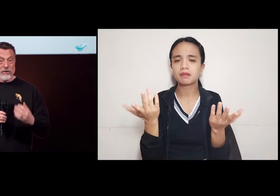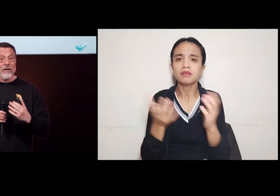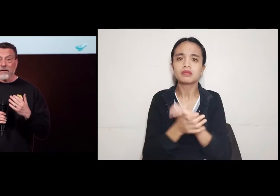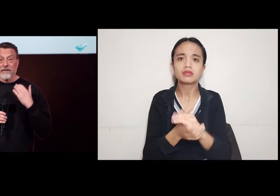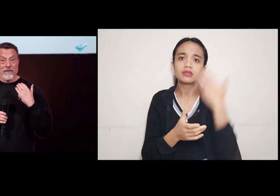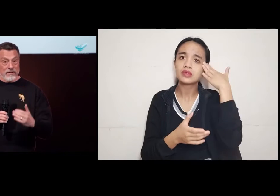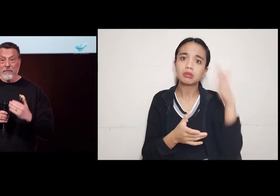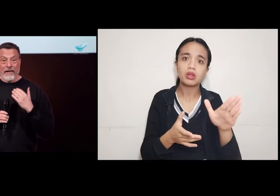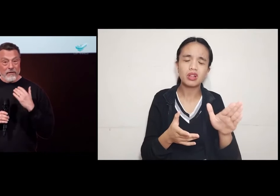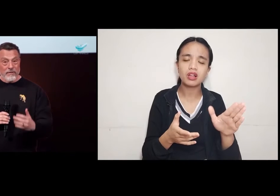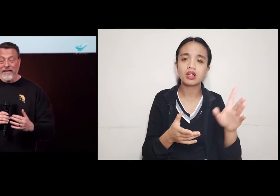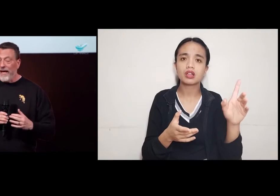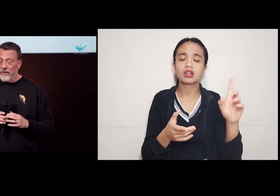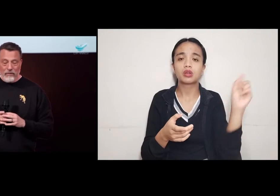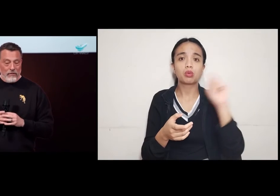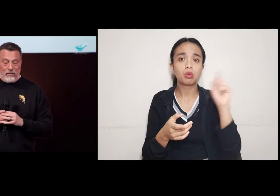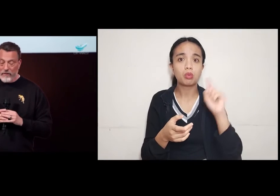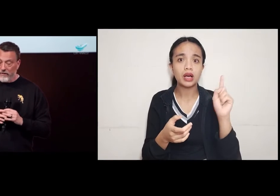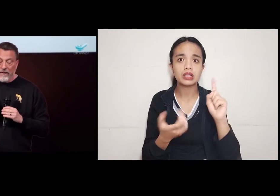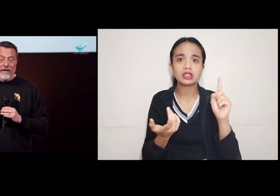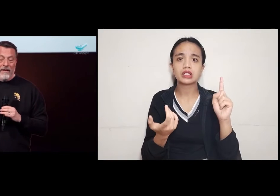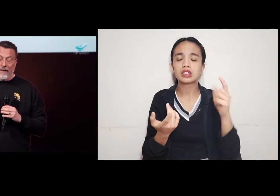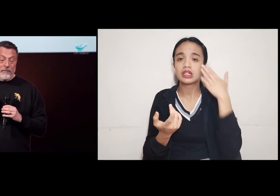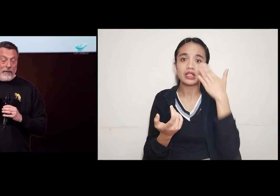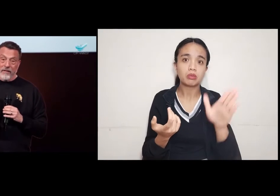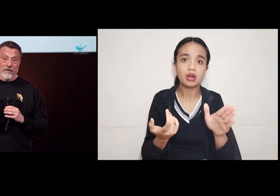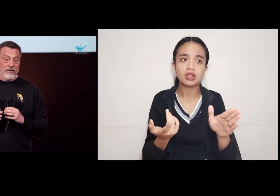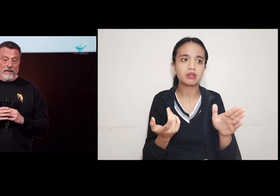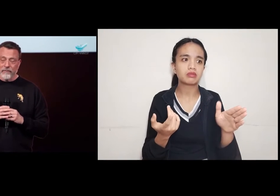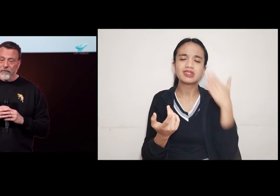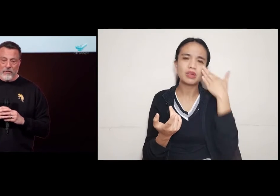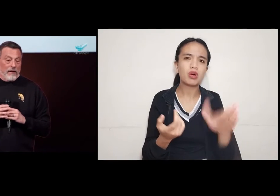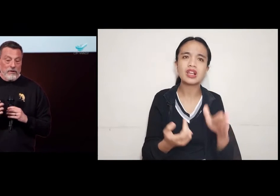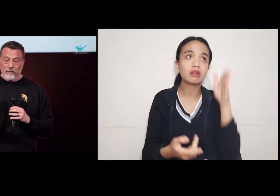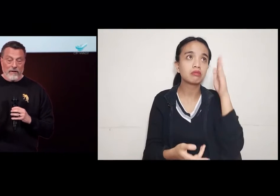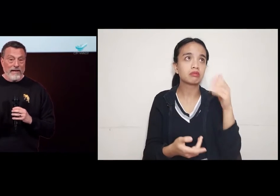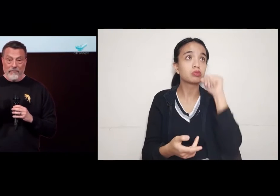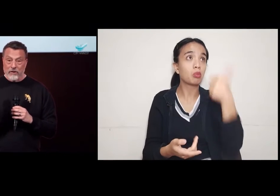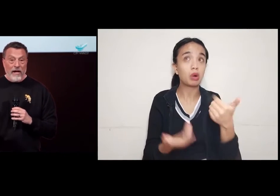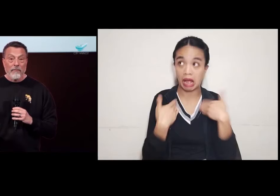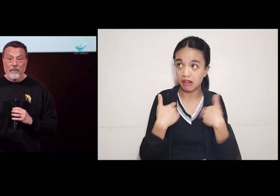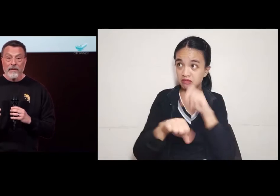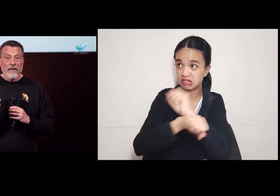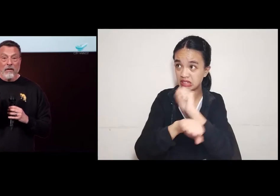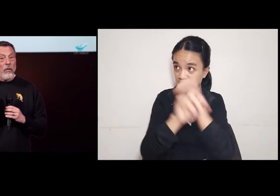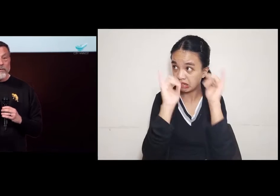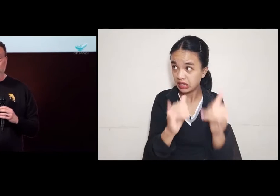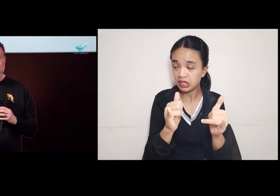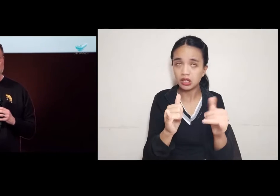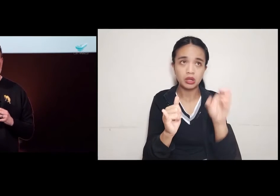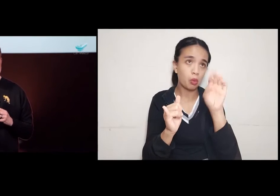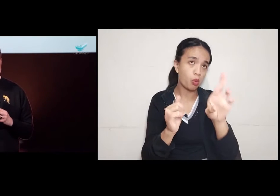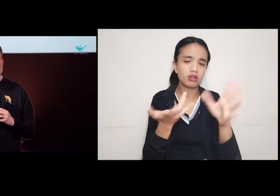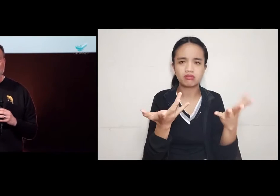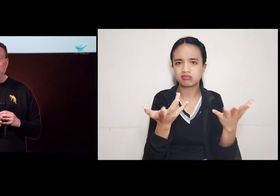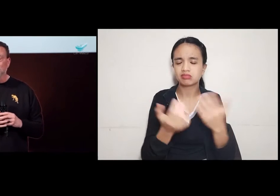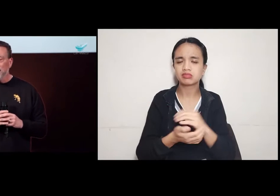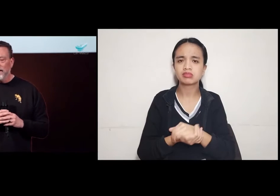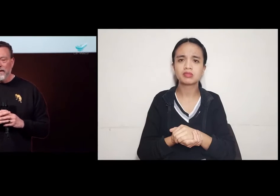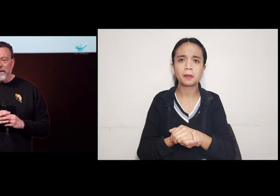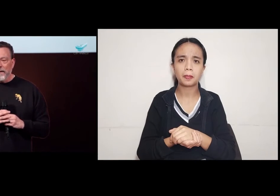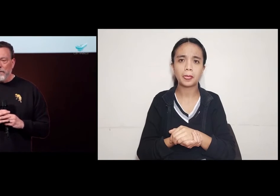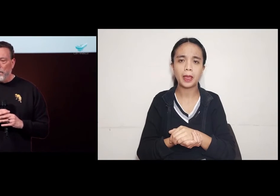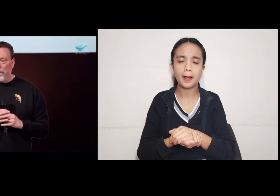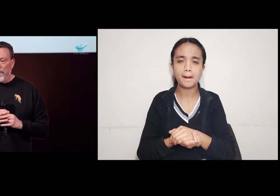You're just struggling just to make it through the day. You don't know where your next paycheck's going to come from. You're not sure if you're going to have a job when all of this is said and done.